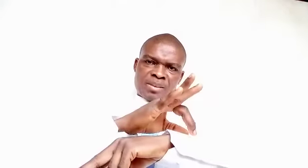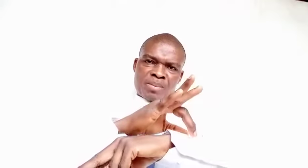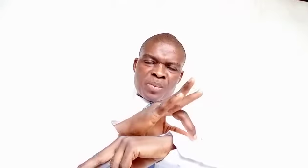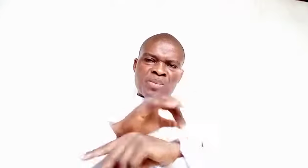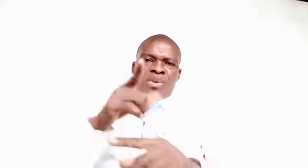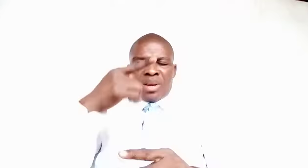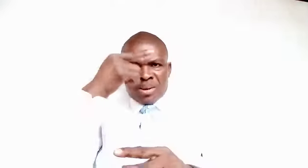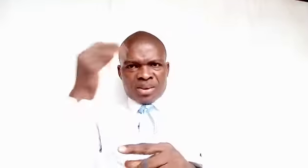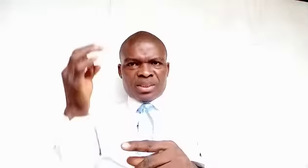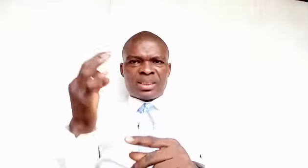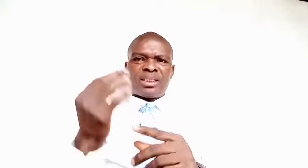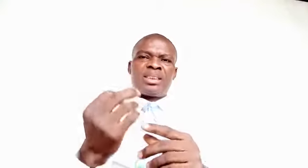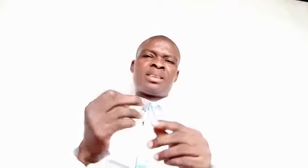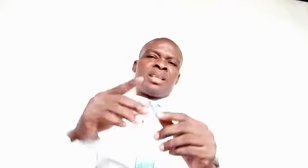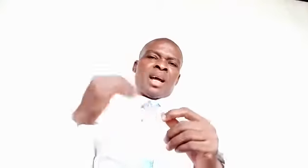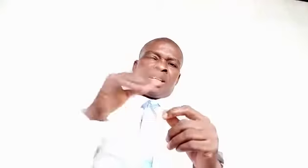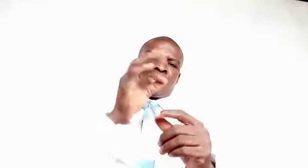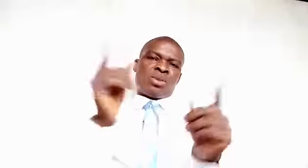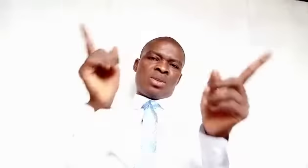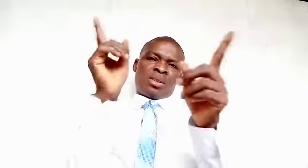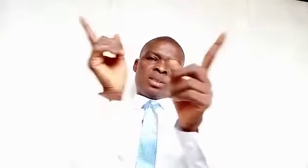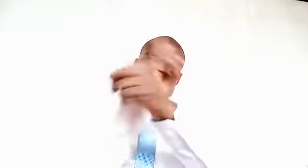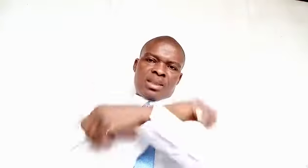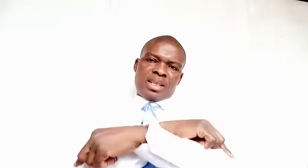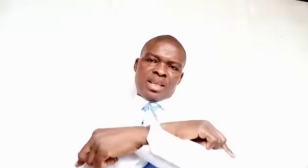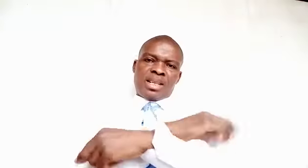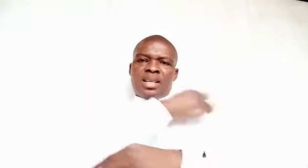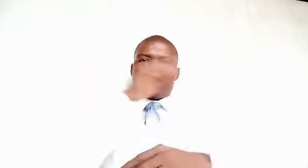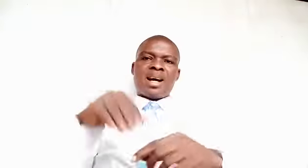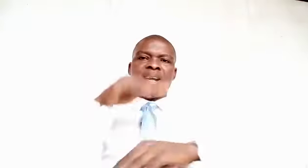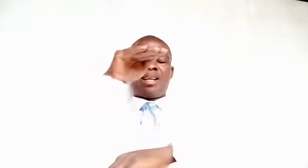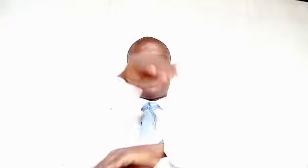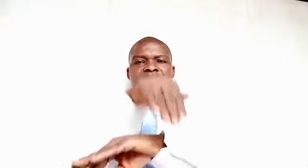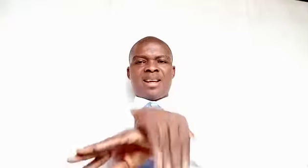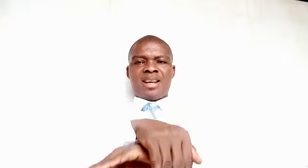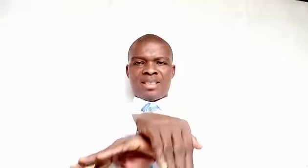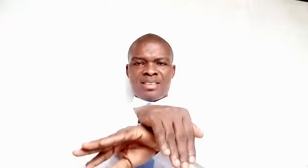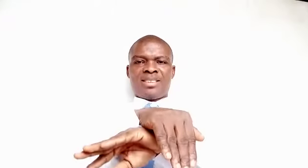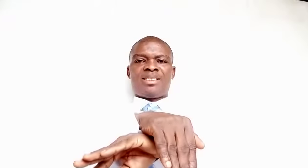causes the action of day and night.